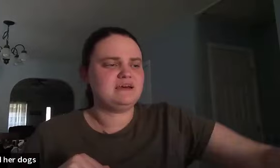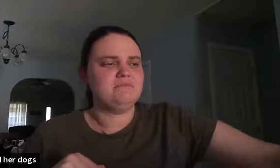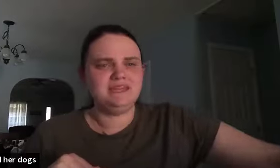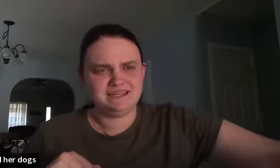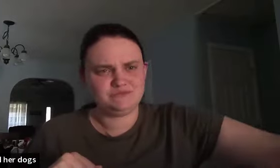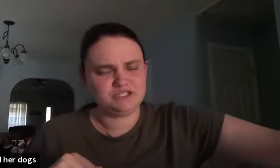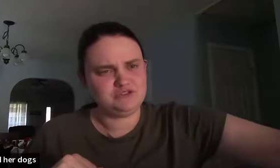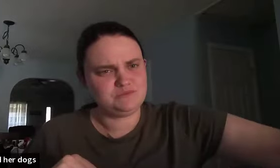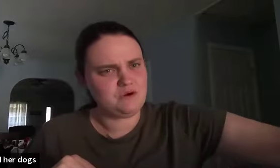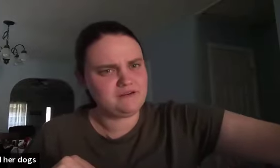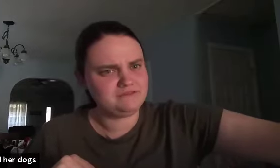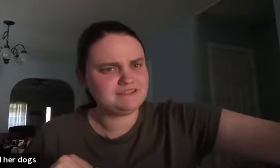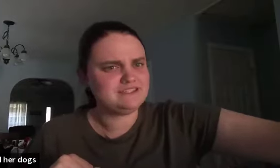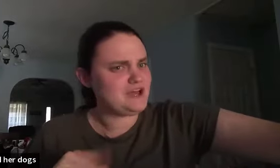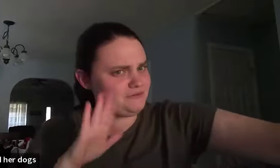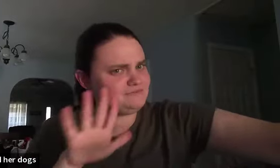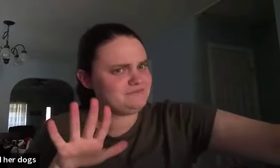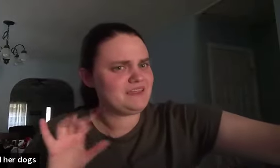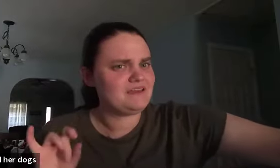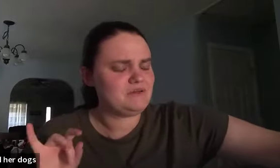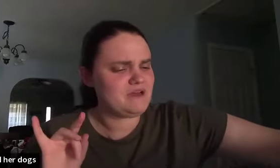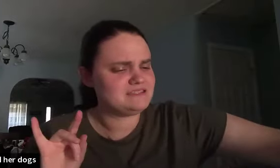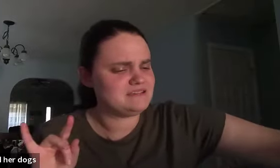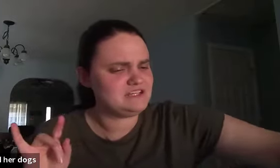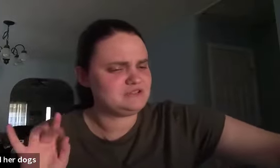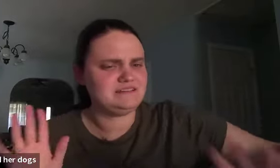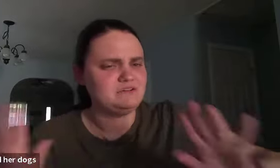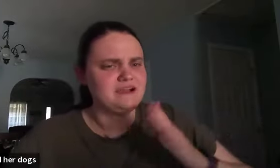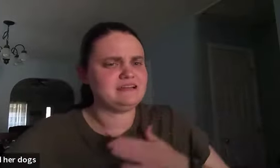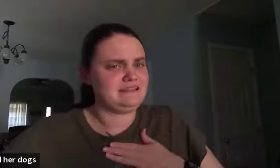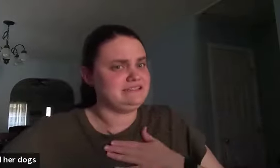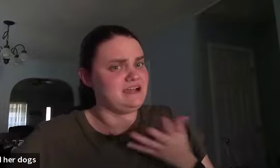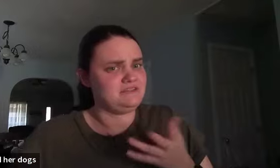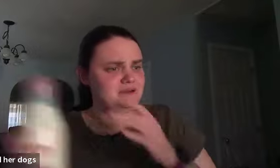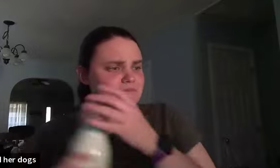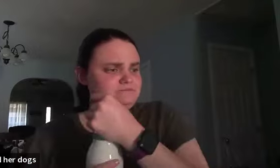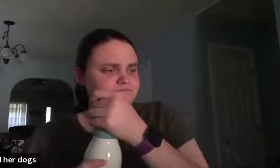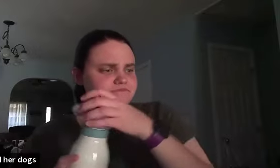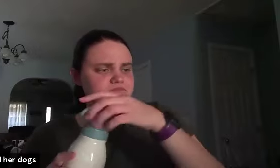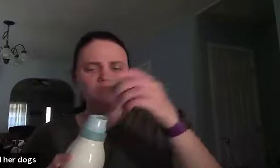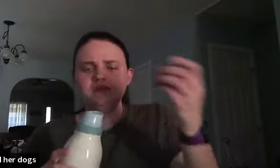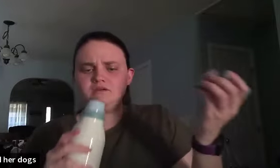that minute is what's used more often. So that's an interesting little fact, at least I think.